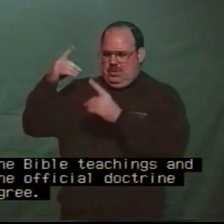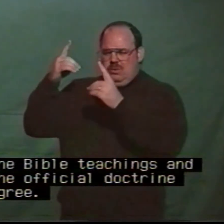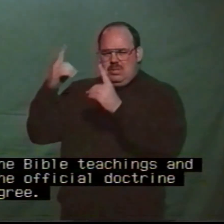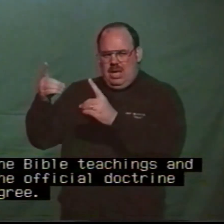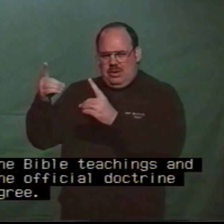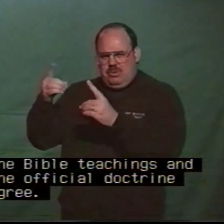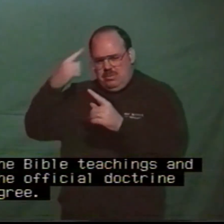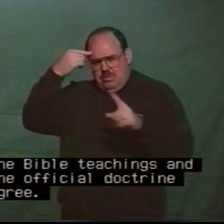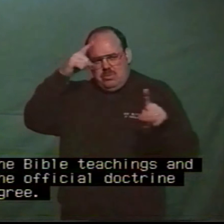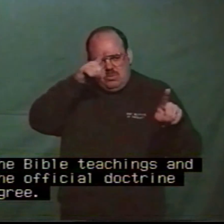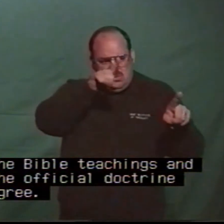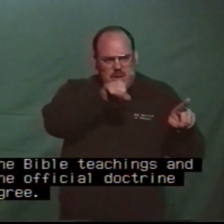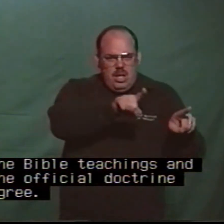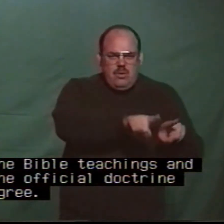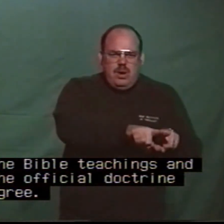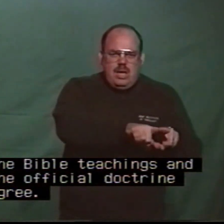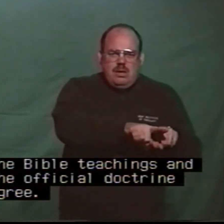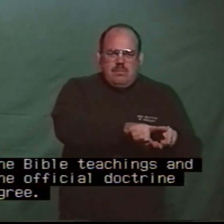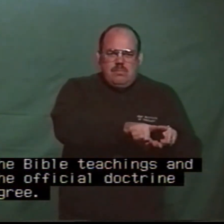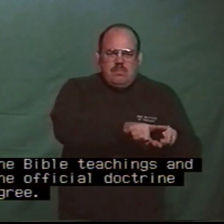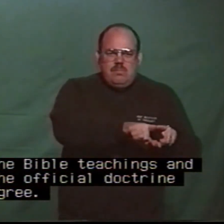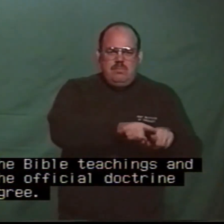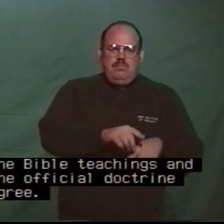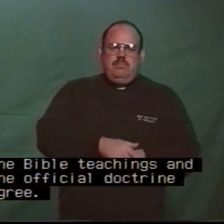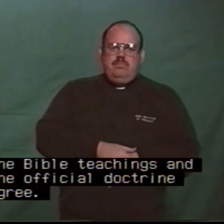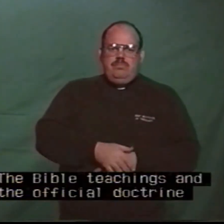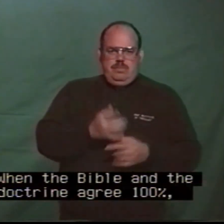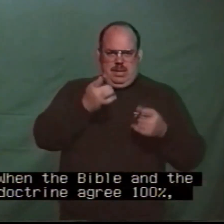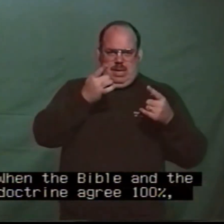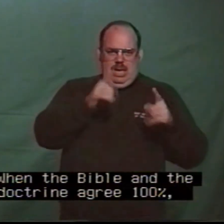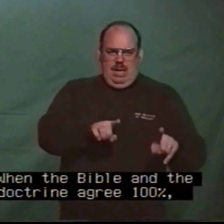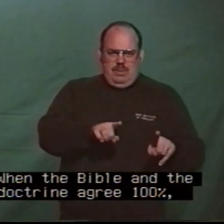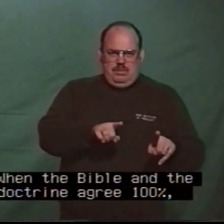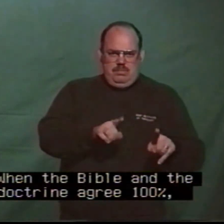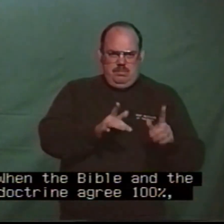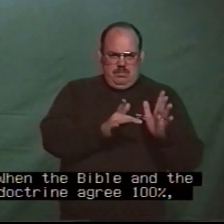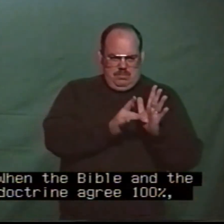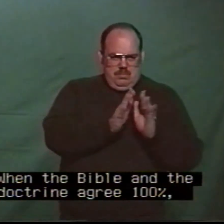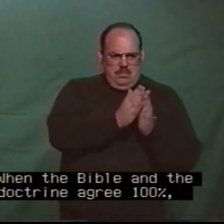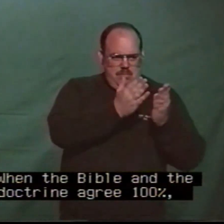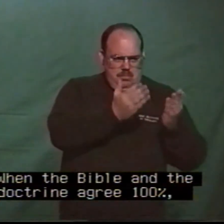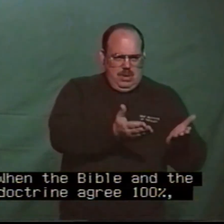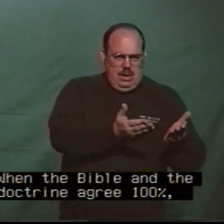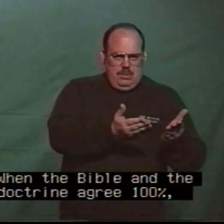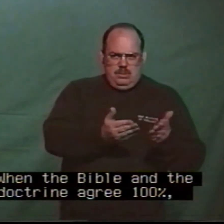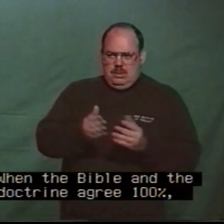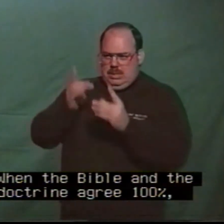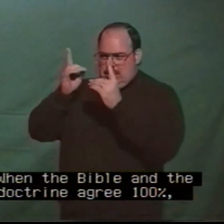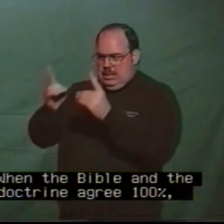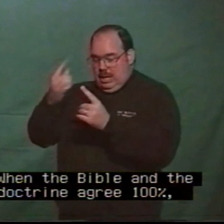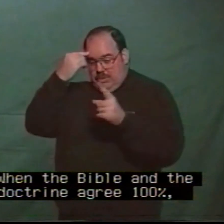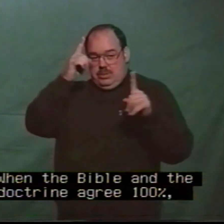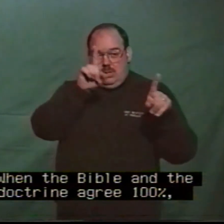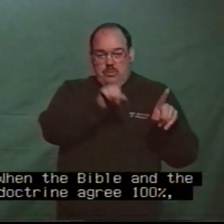when the Bible and the doctrine agree 100%